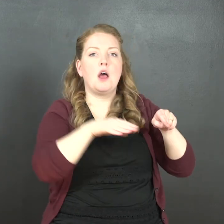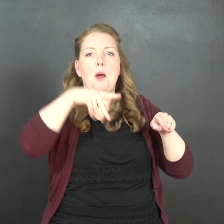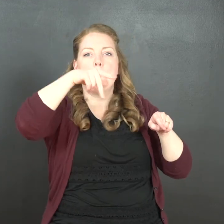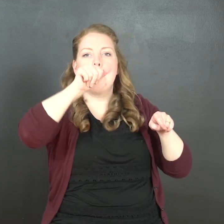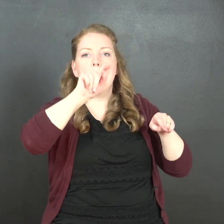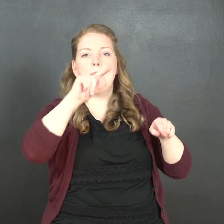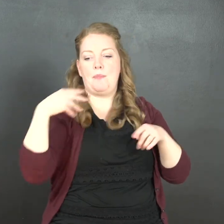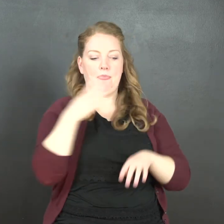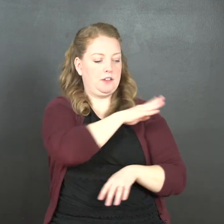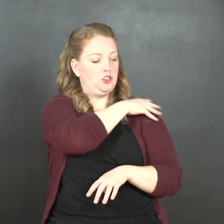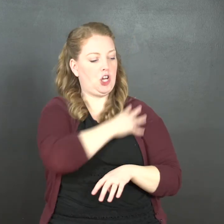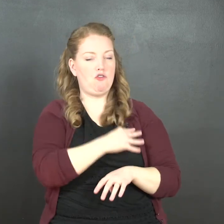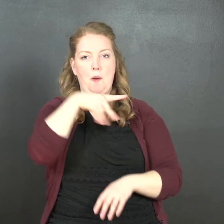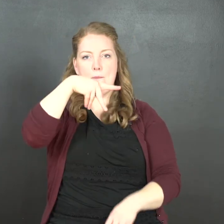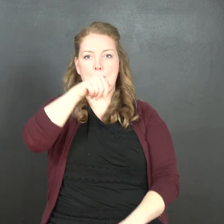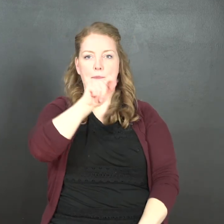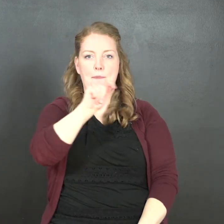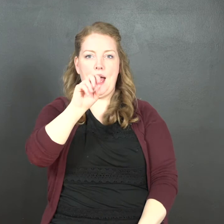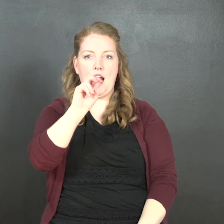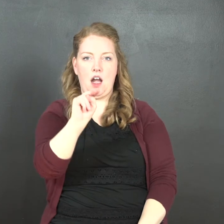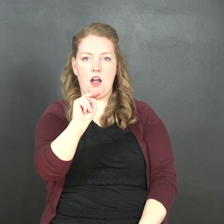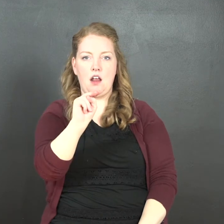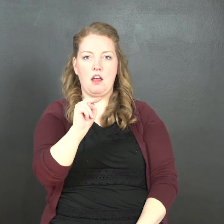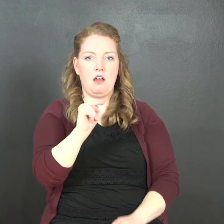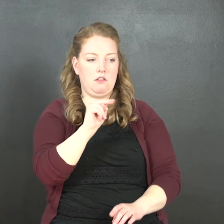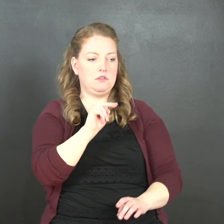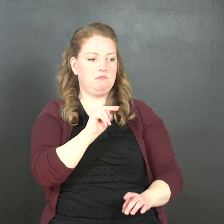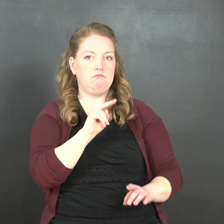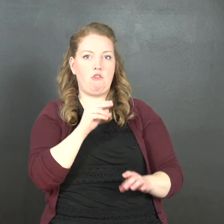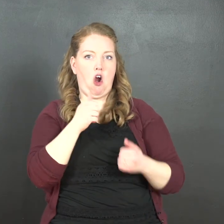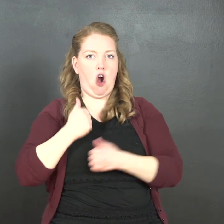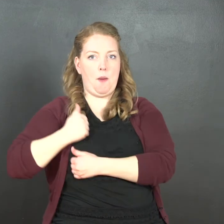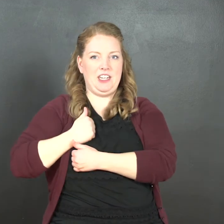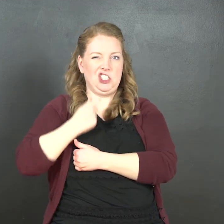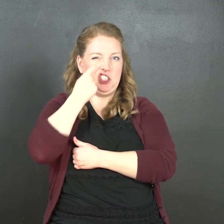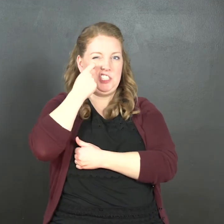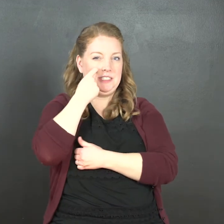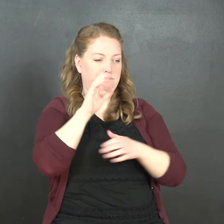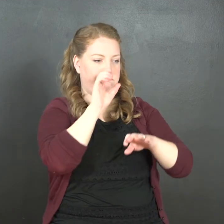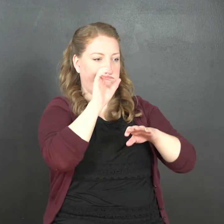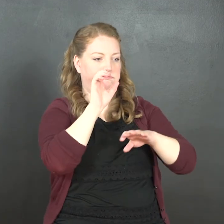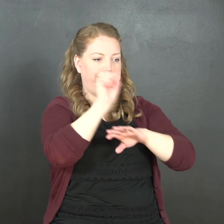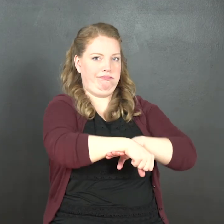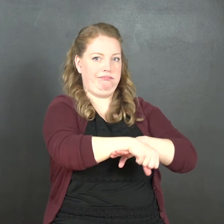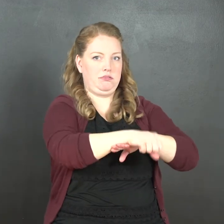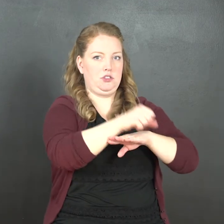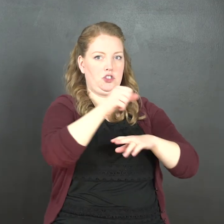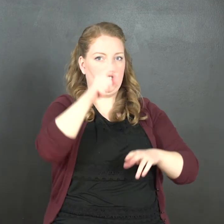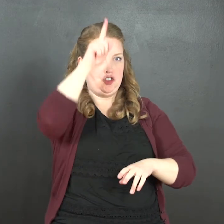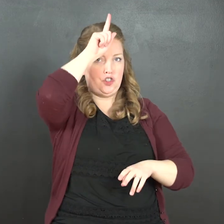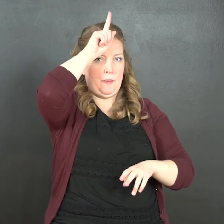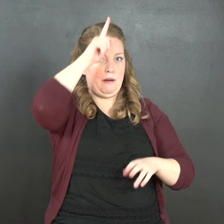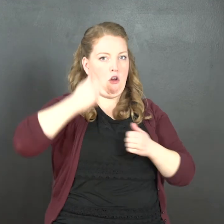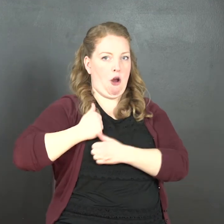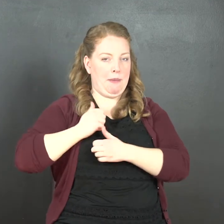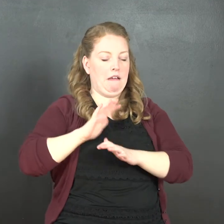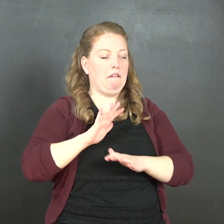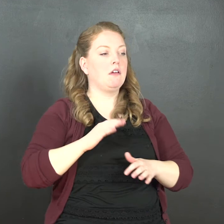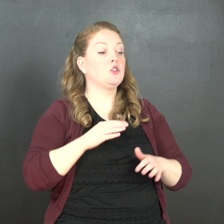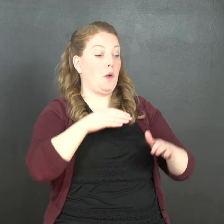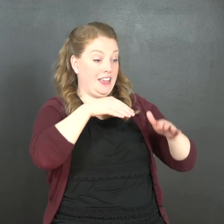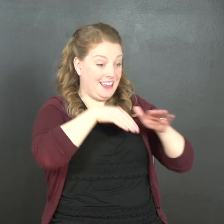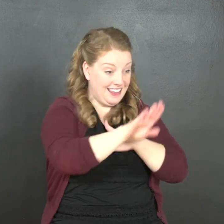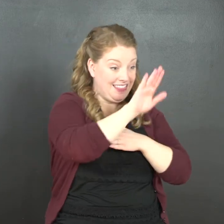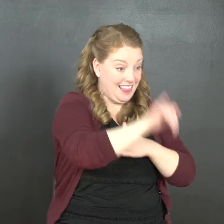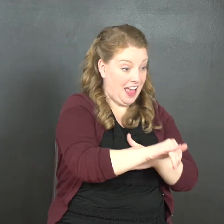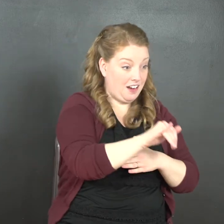II, Patton's Third Army had just liberated Buchenwald, and 1 hour later he was the first Jewish chaplain to be able to enter into that